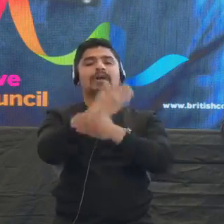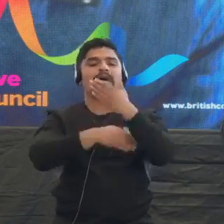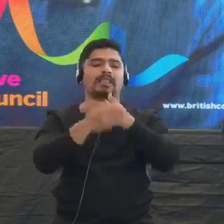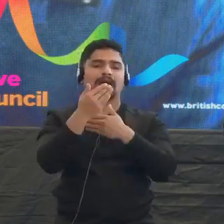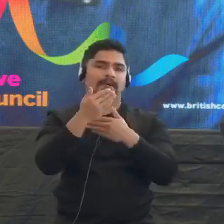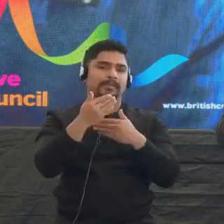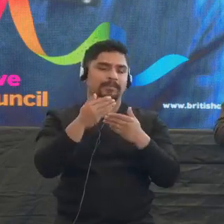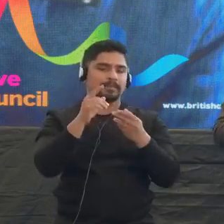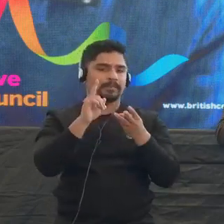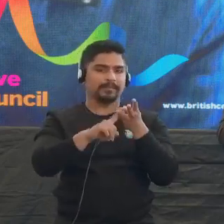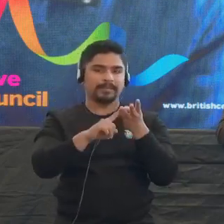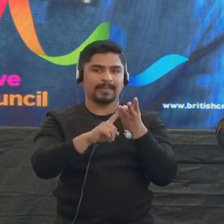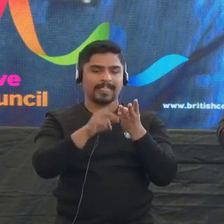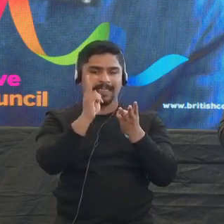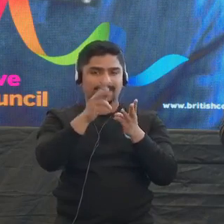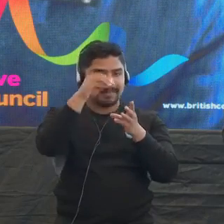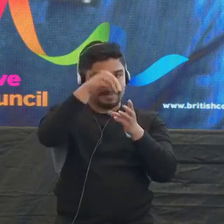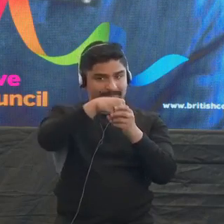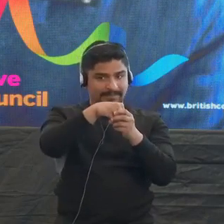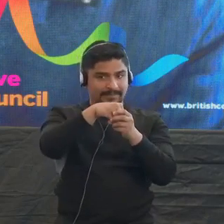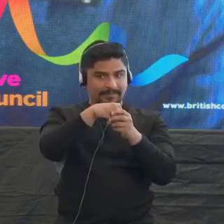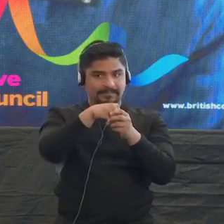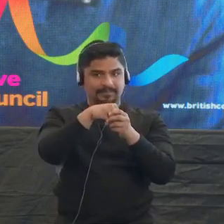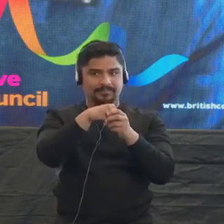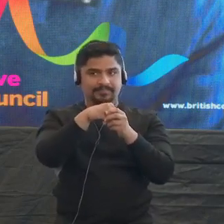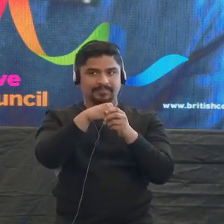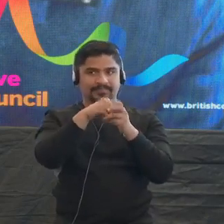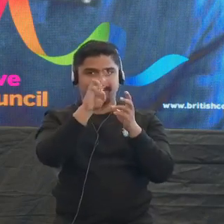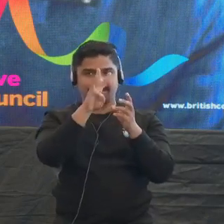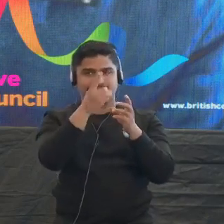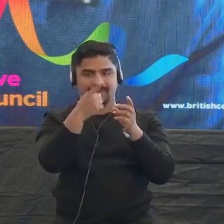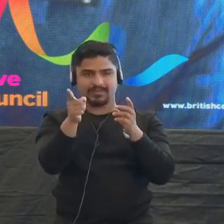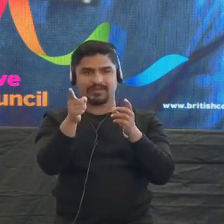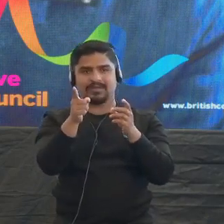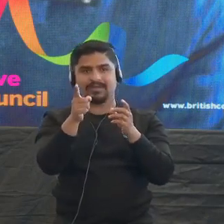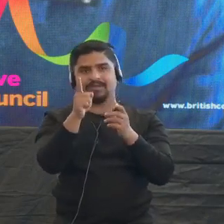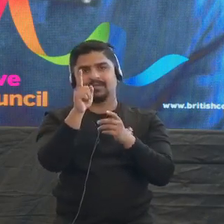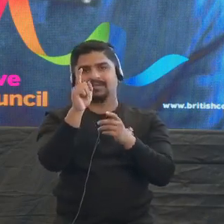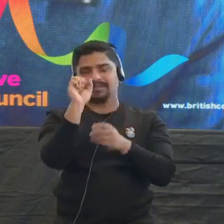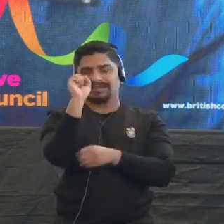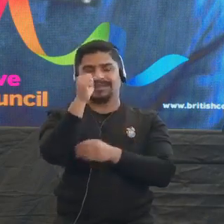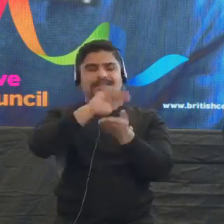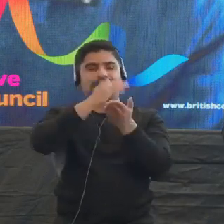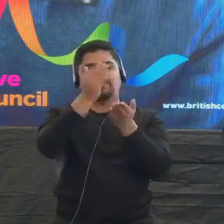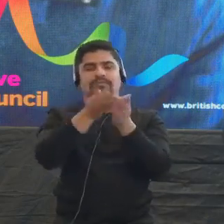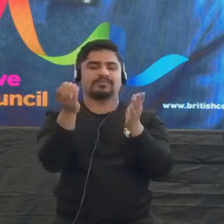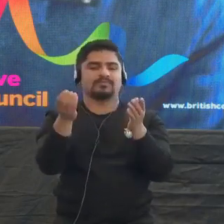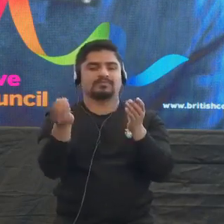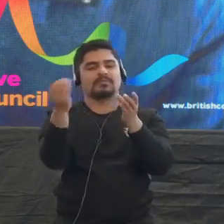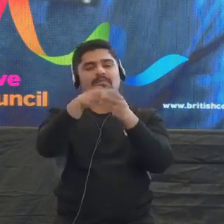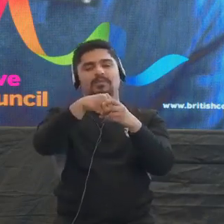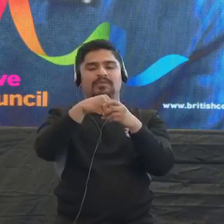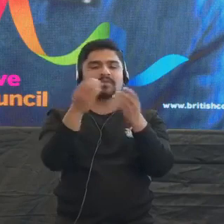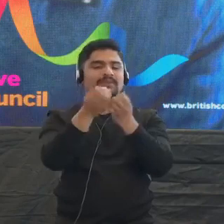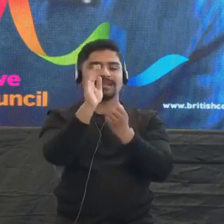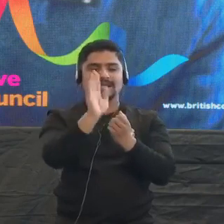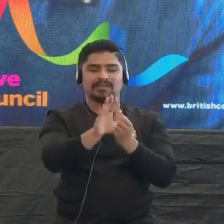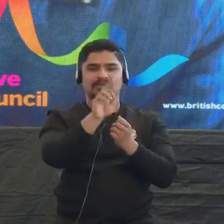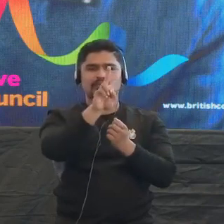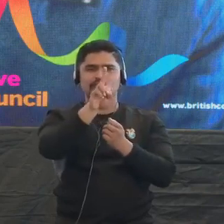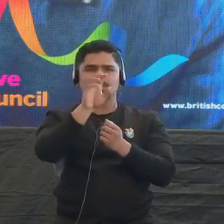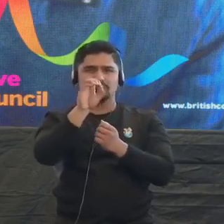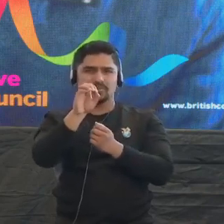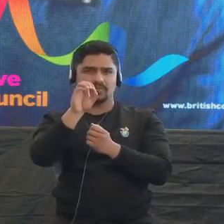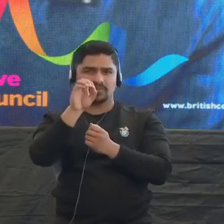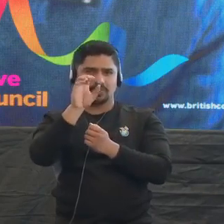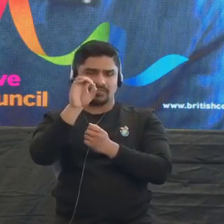are included in National Trust Act. In 2000, Sarv Shiksha Abhiyan is there. It is just like